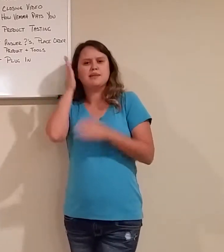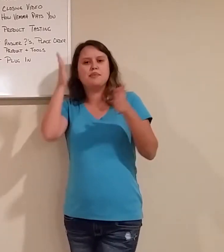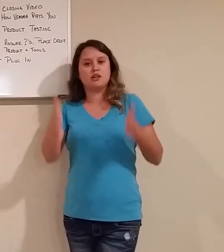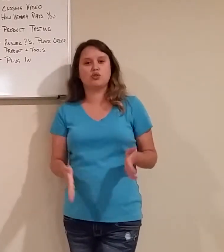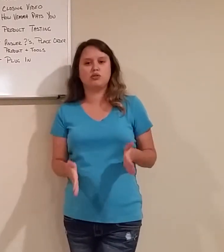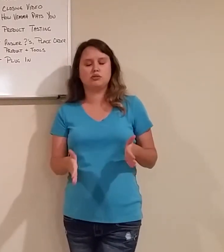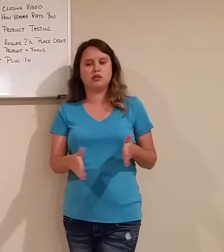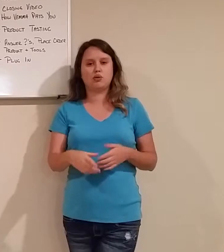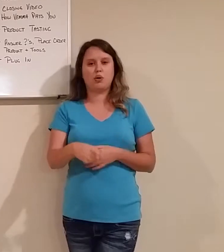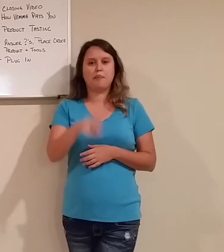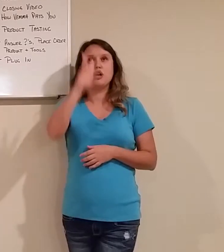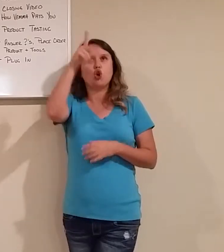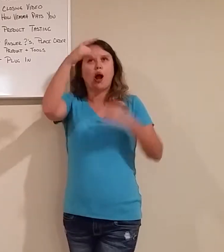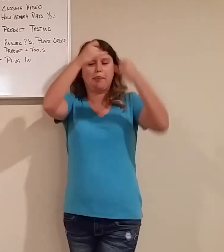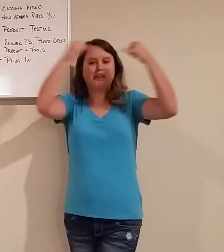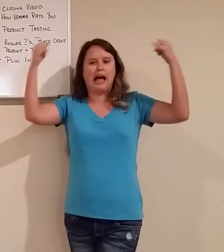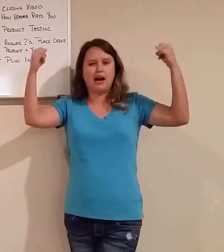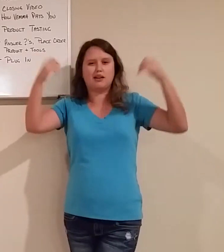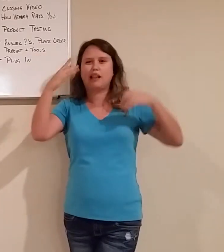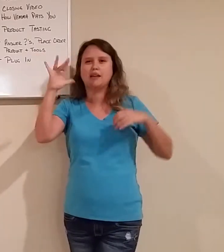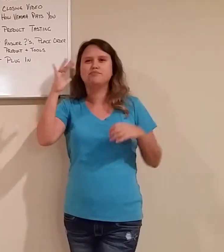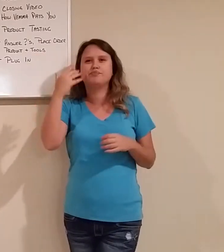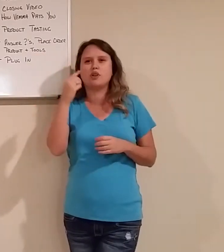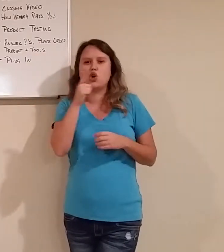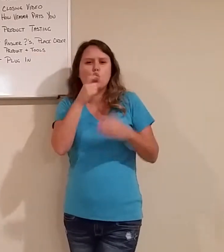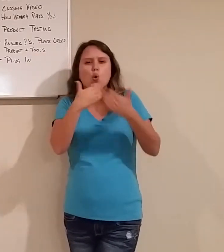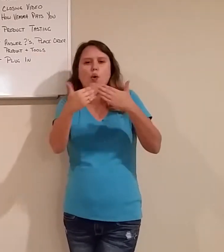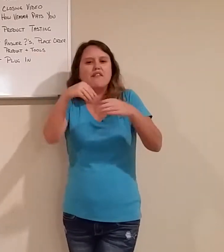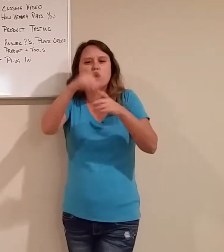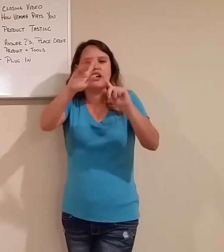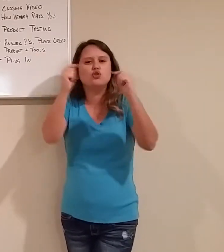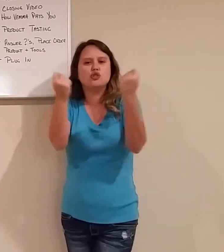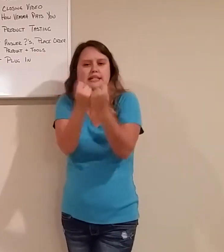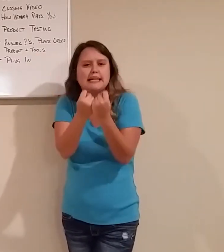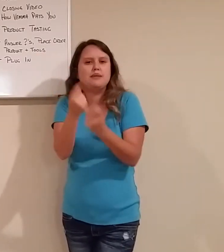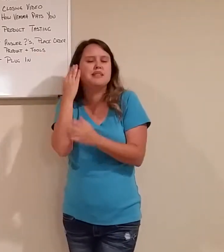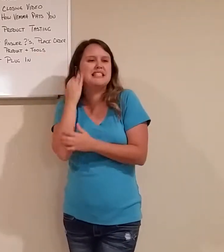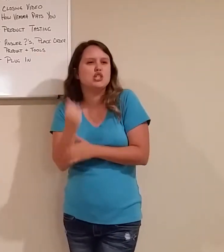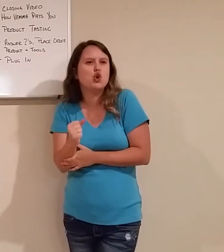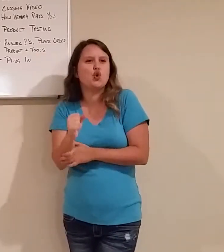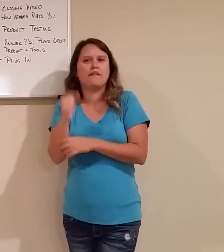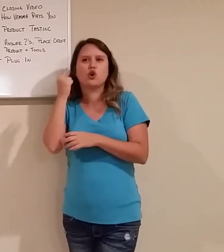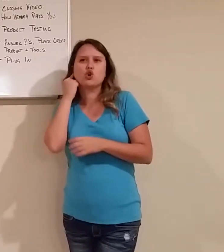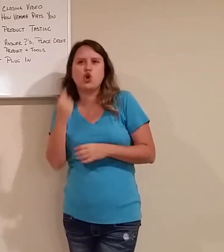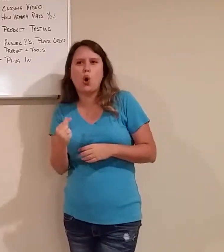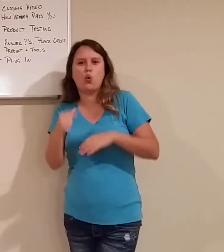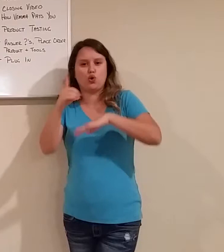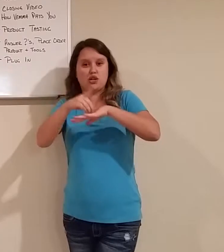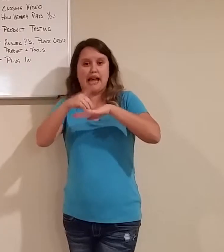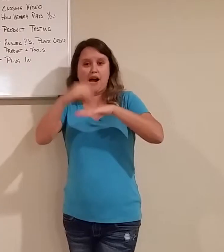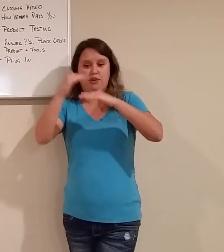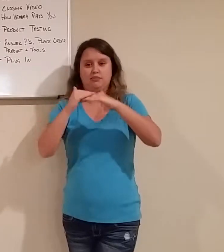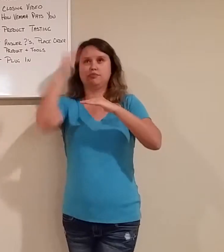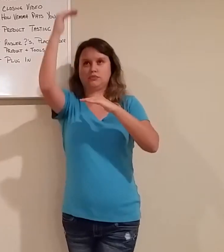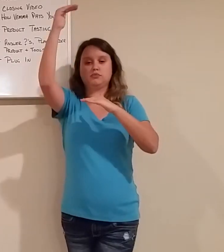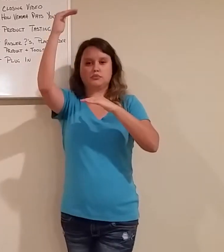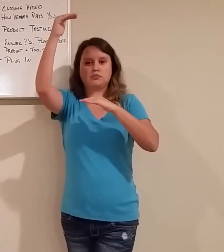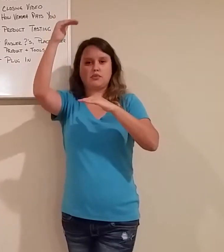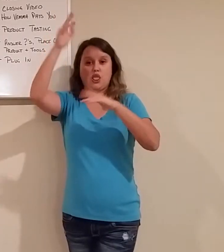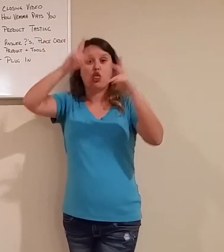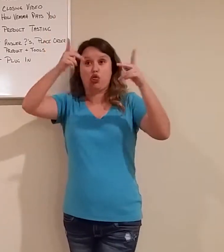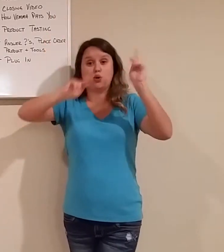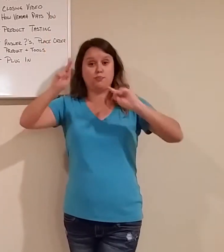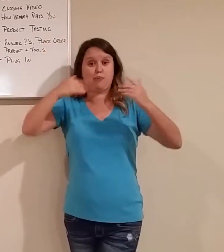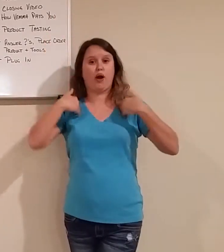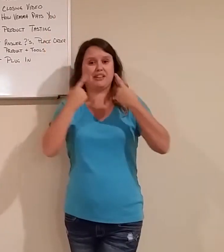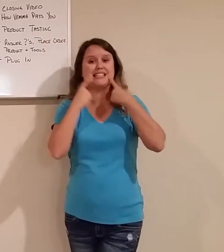upline. An upline silver, gold, or diamond above. Those guys have a success story,